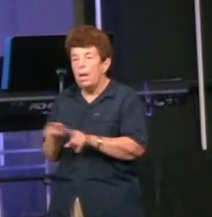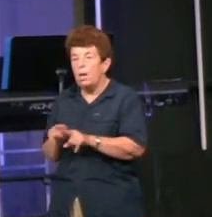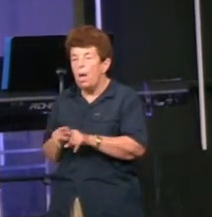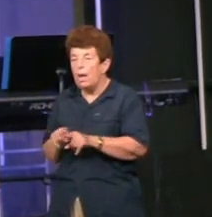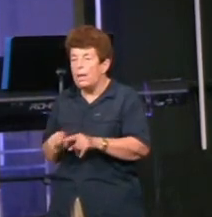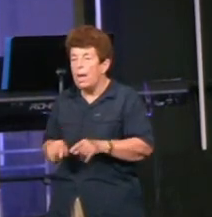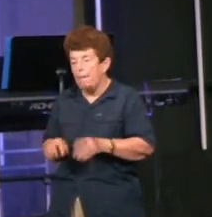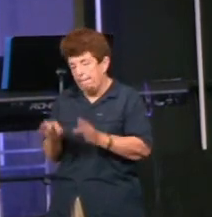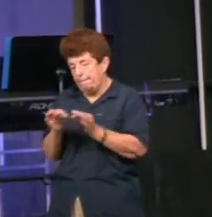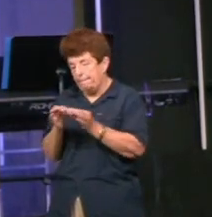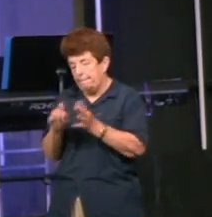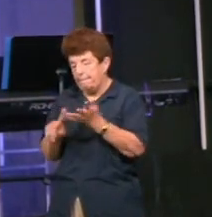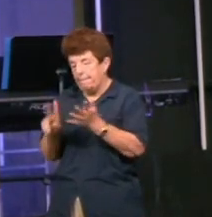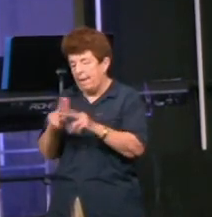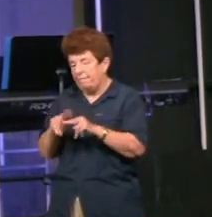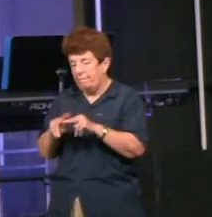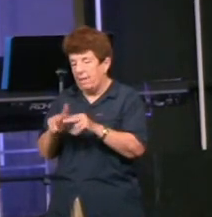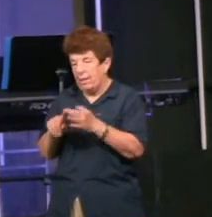buffet.